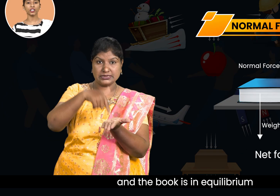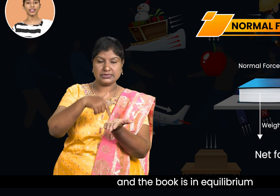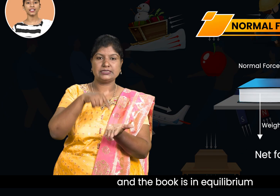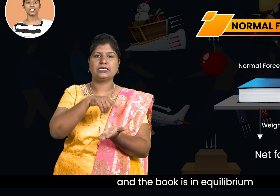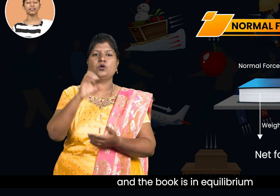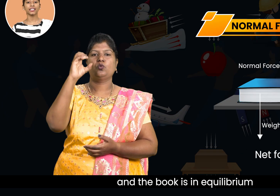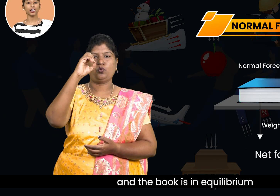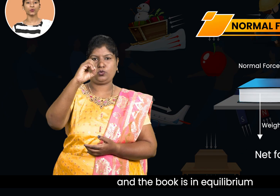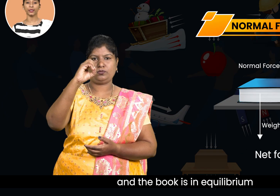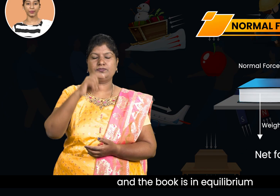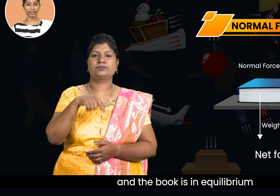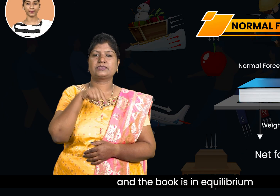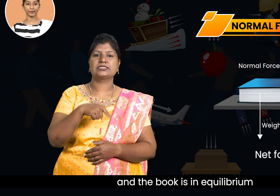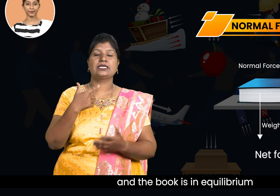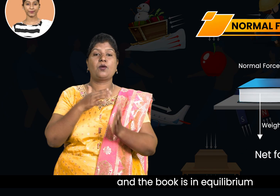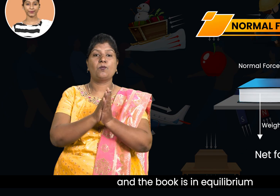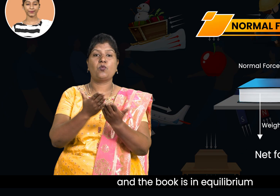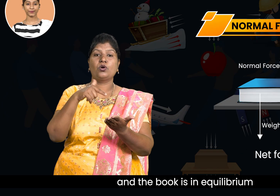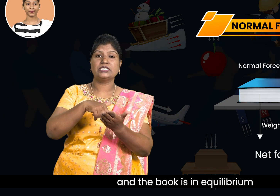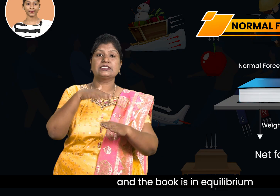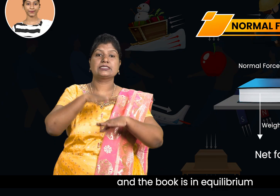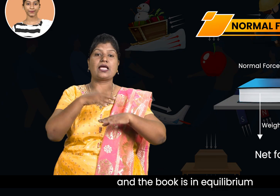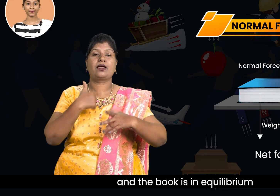the book is in equilibrium.